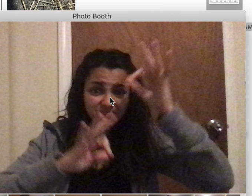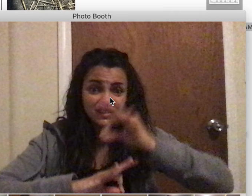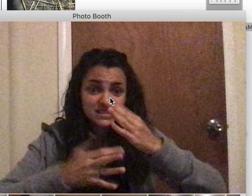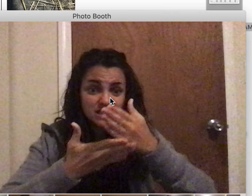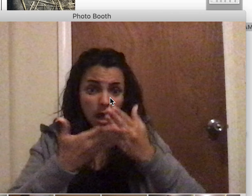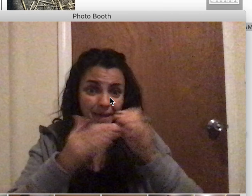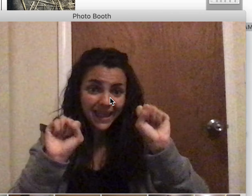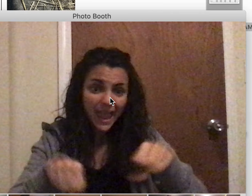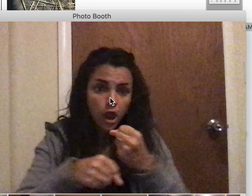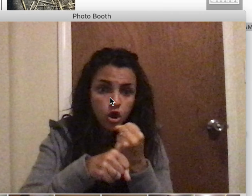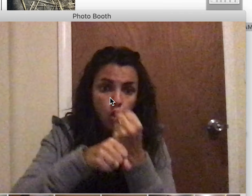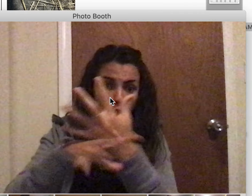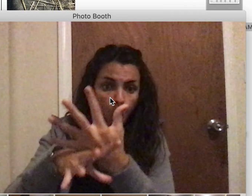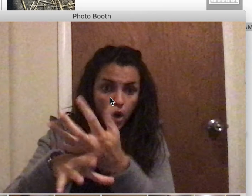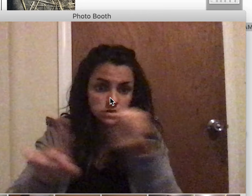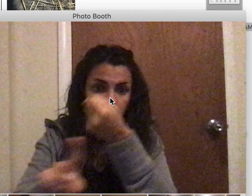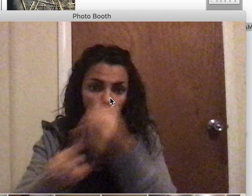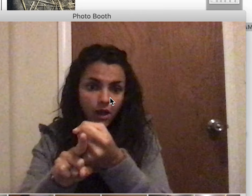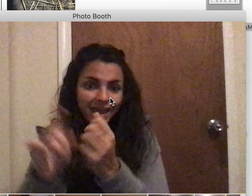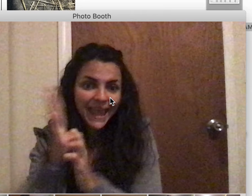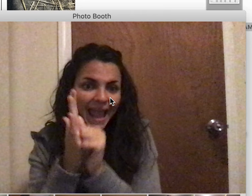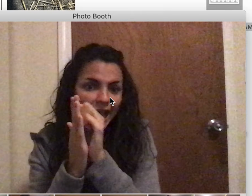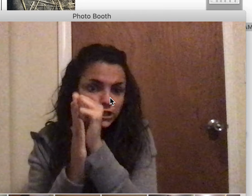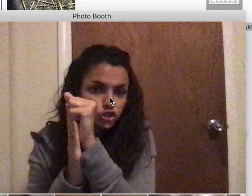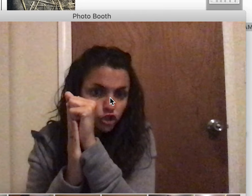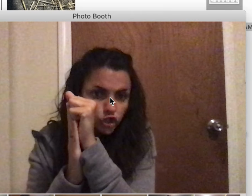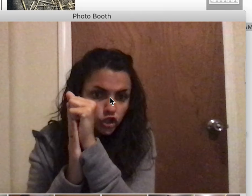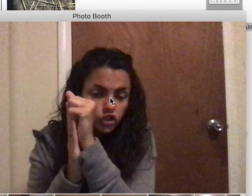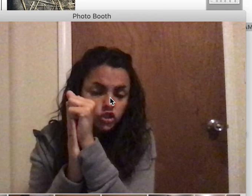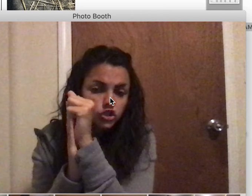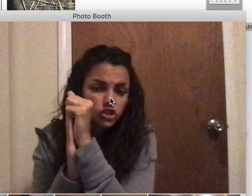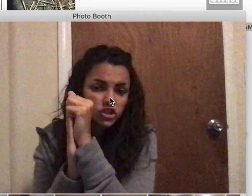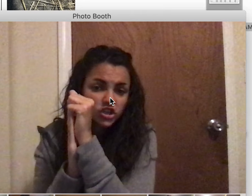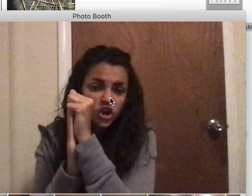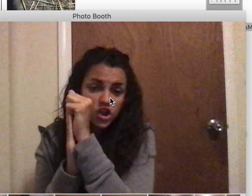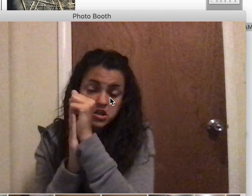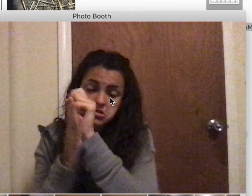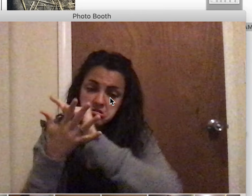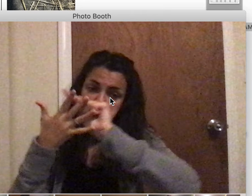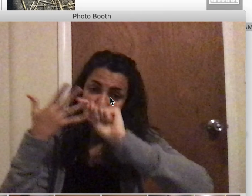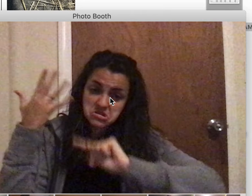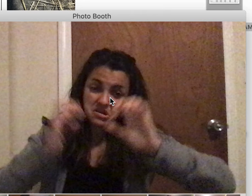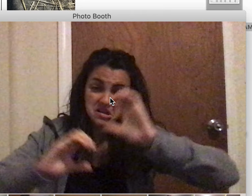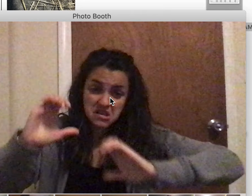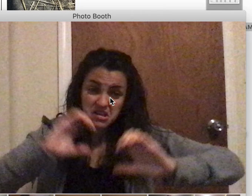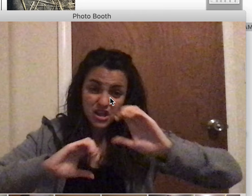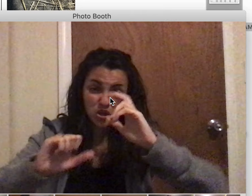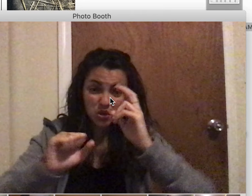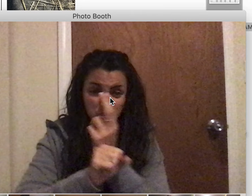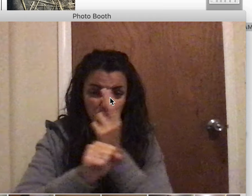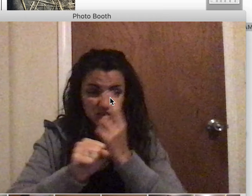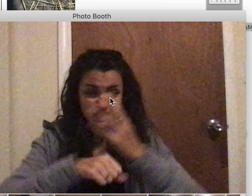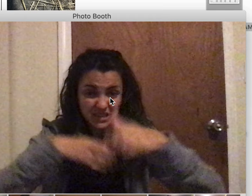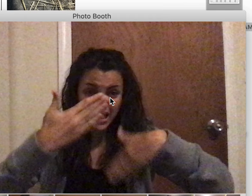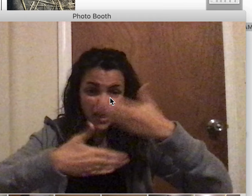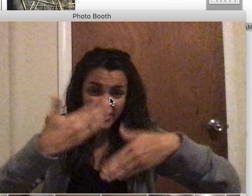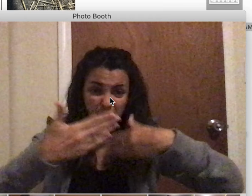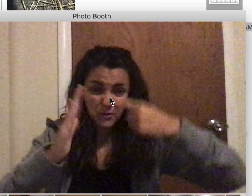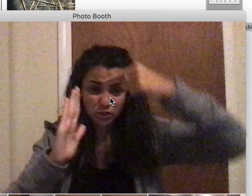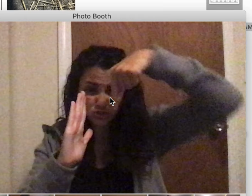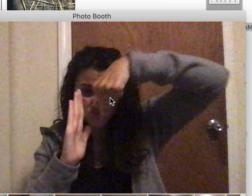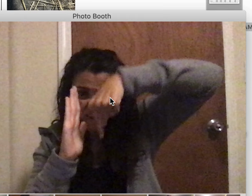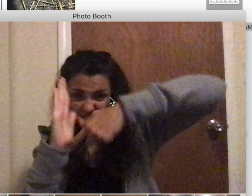causing. So all these things are used in the process to drill and extract the oil and